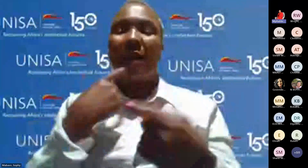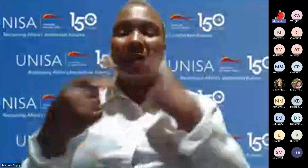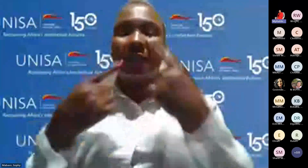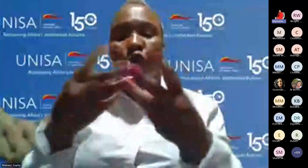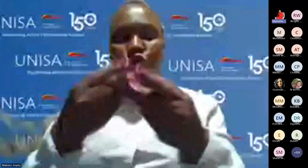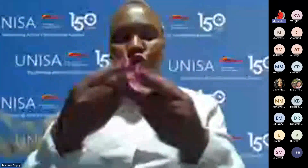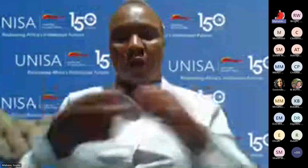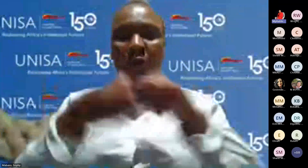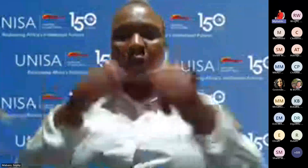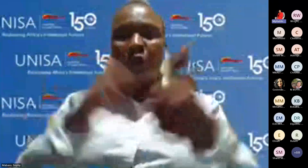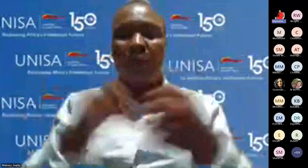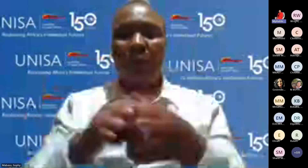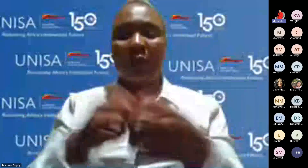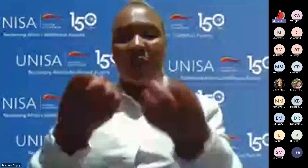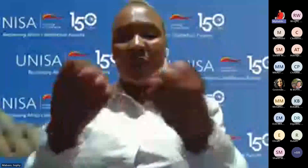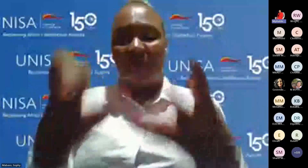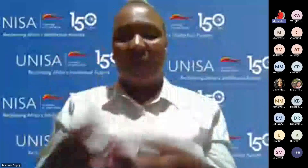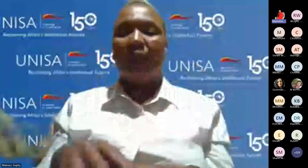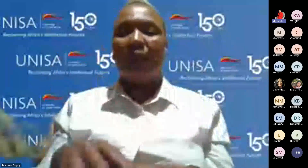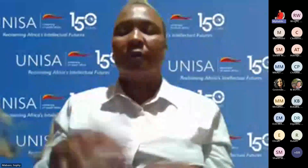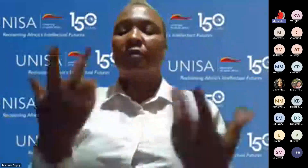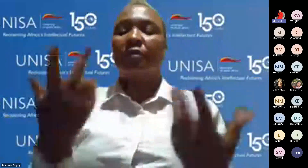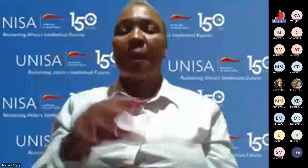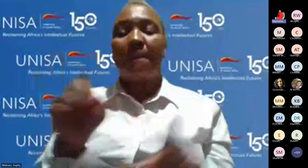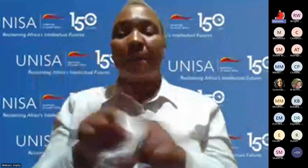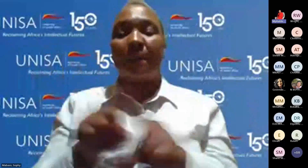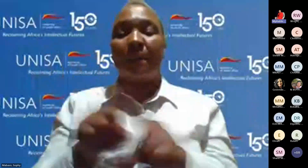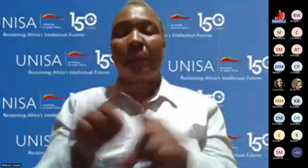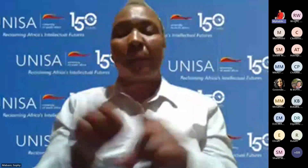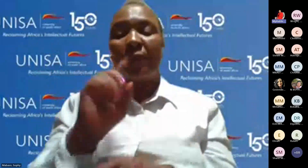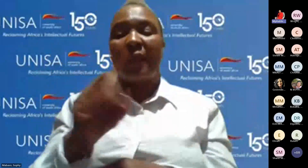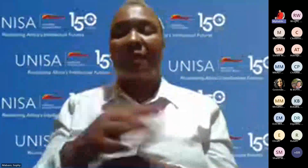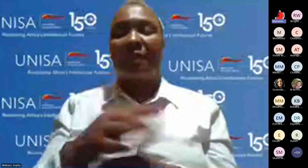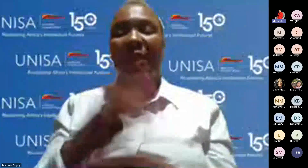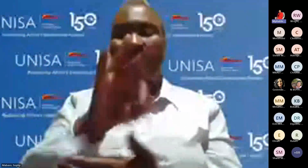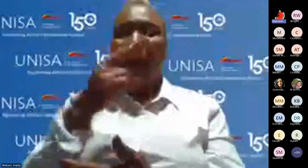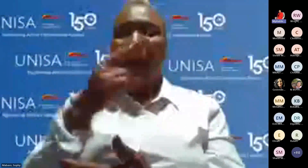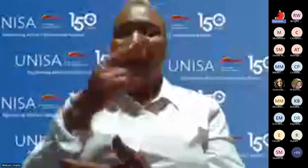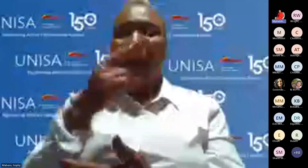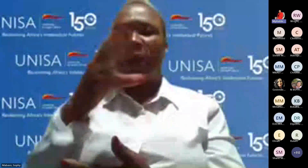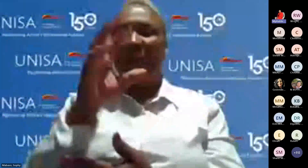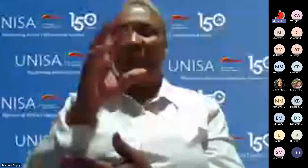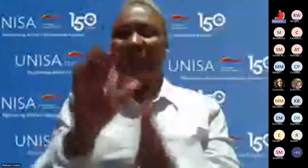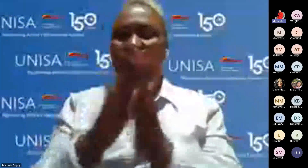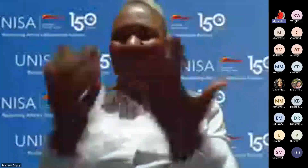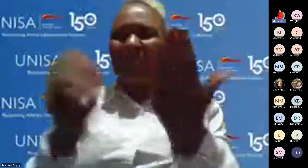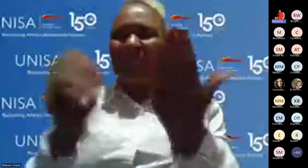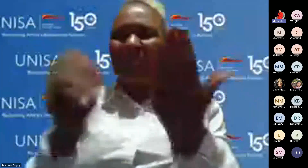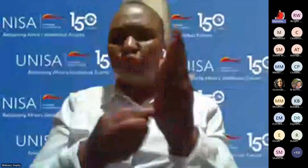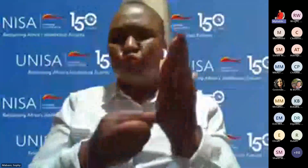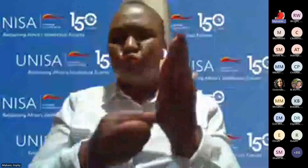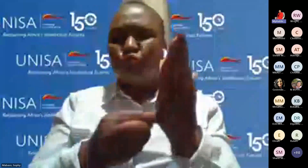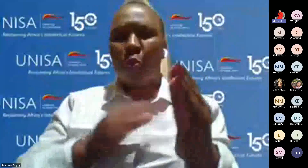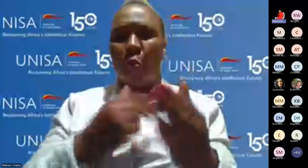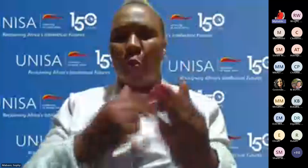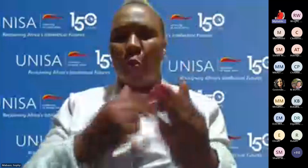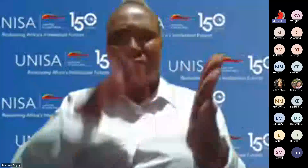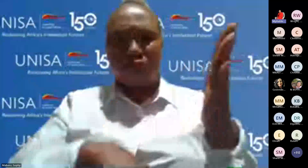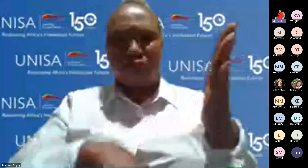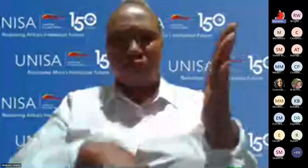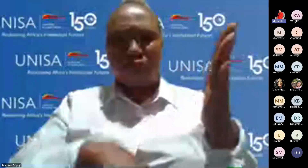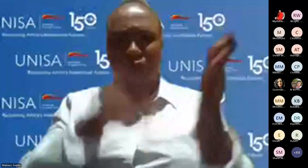problem that you are given. But if you are taking a 320 textbook and you want to go through the 320